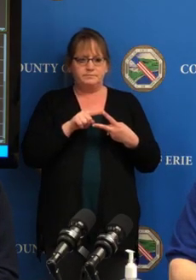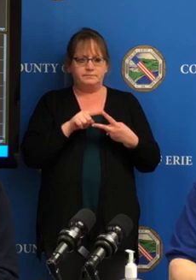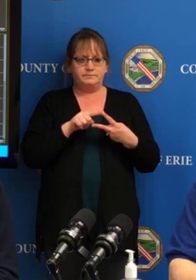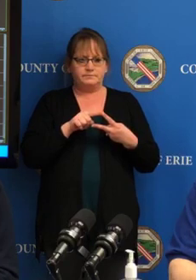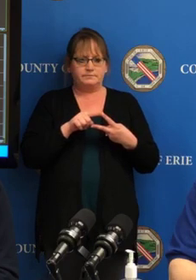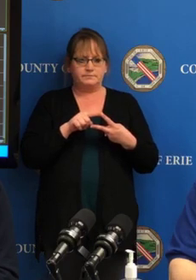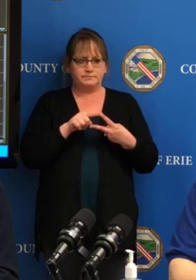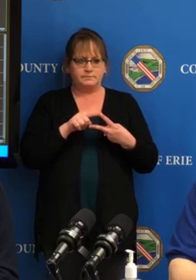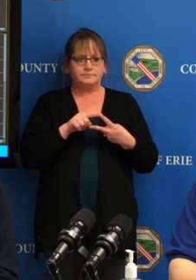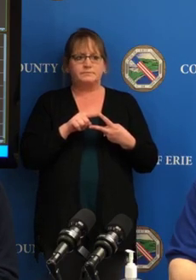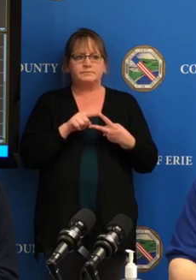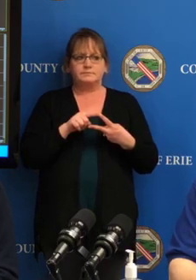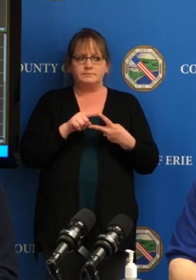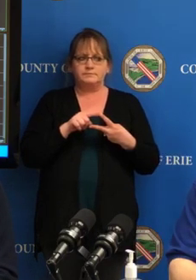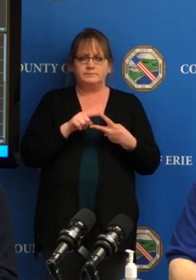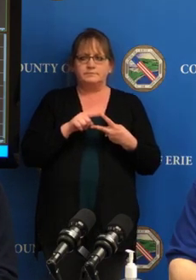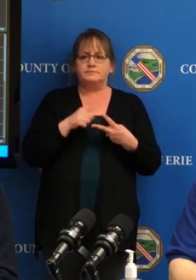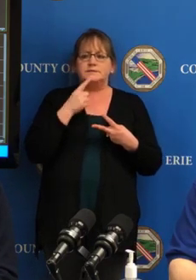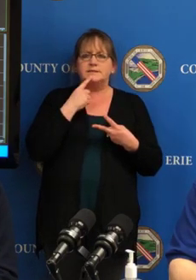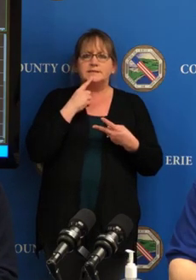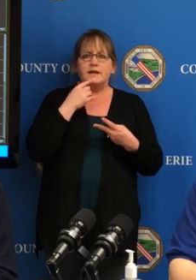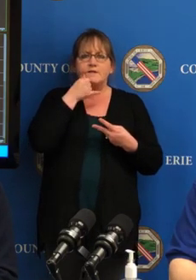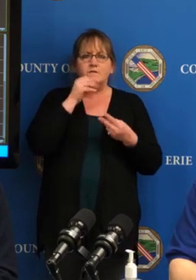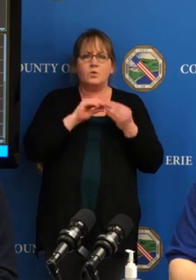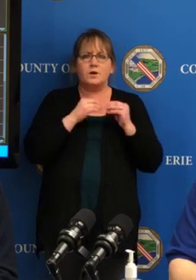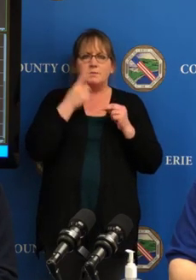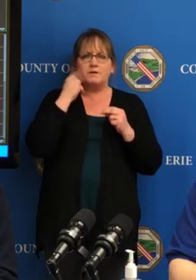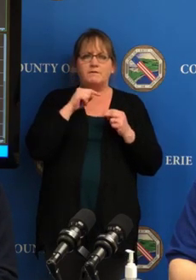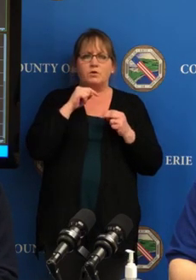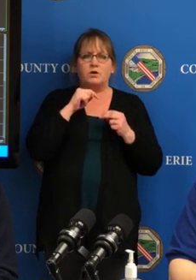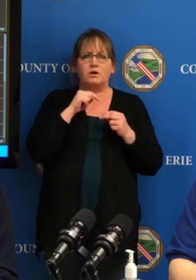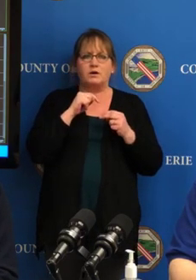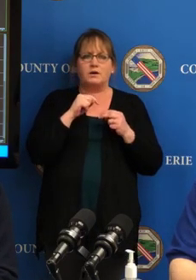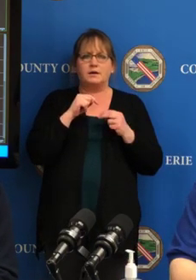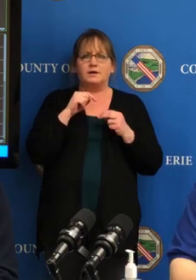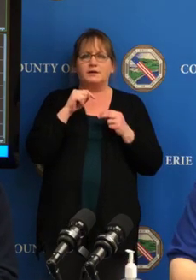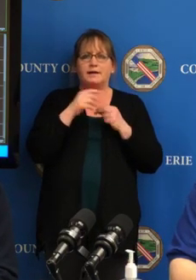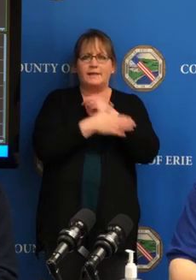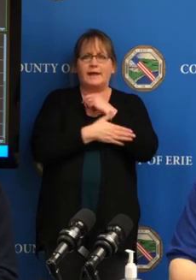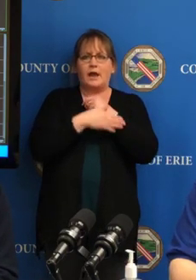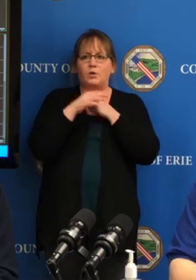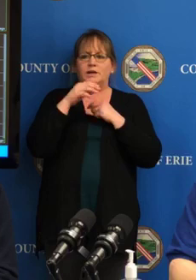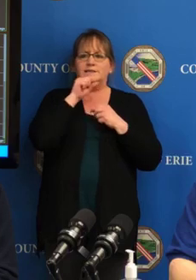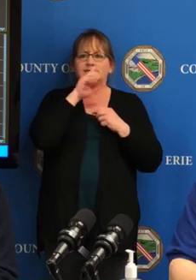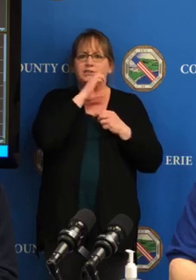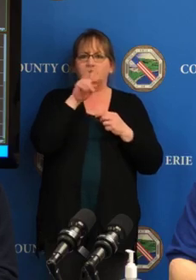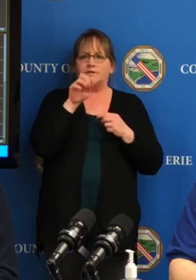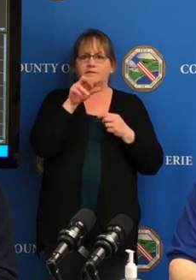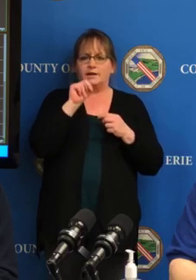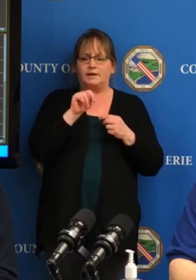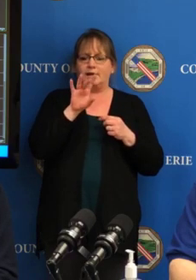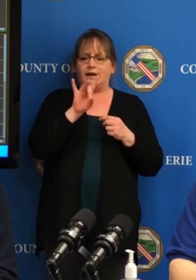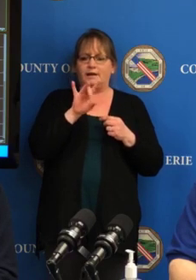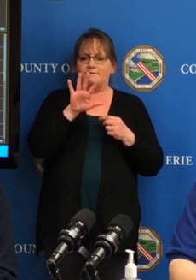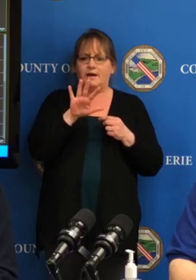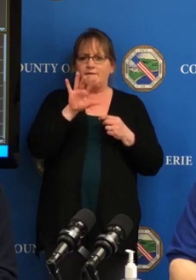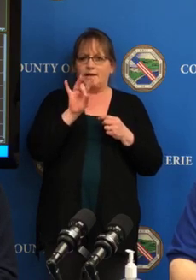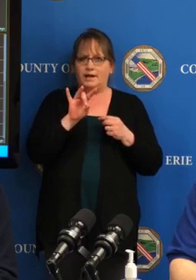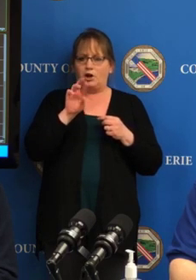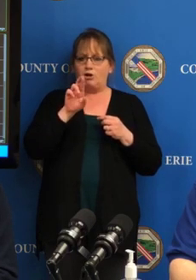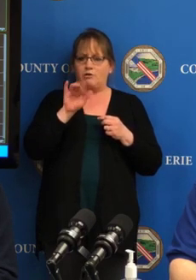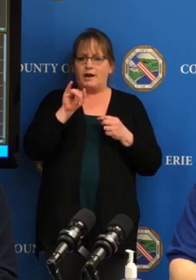the caller wanted me to repeat the number for the county senior van. That number is